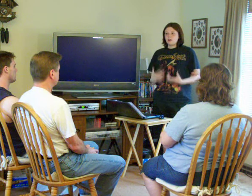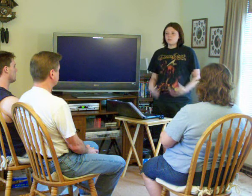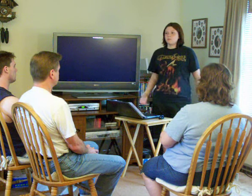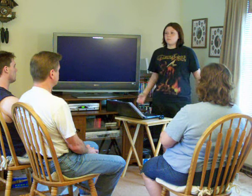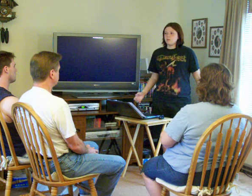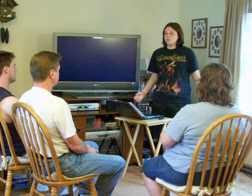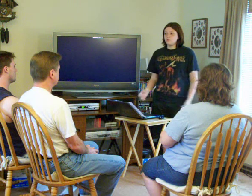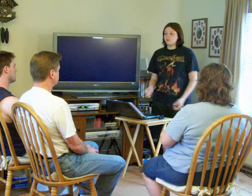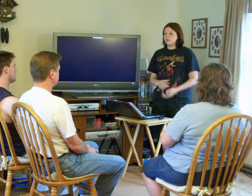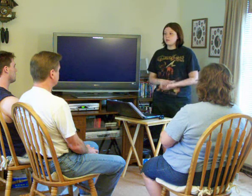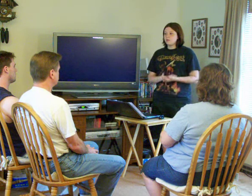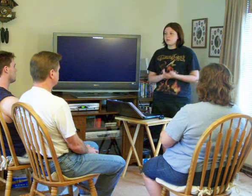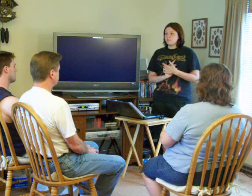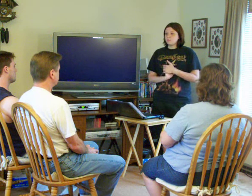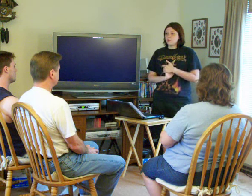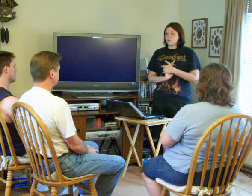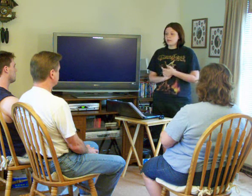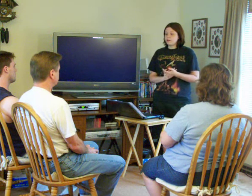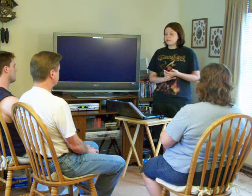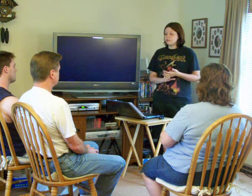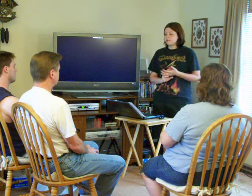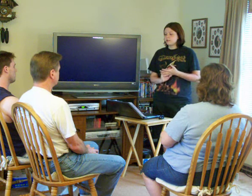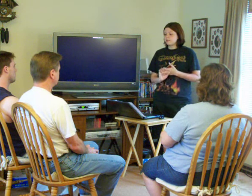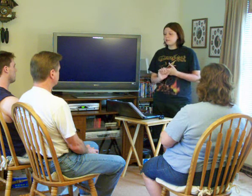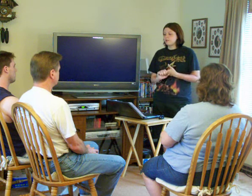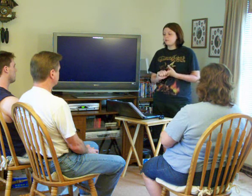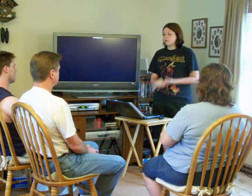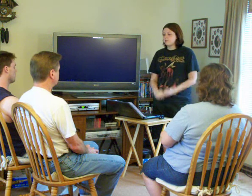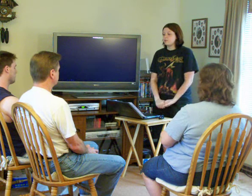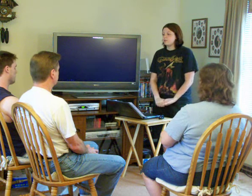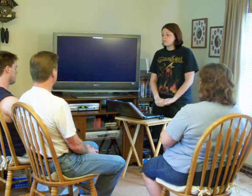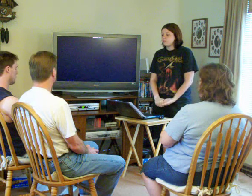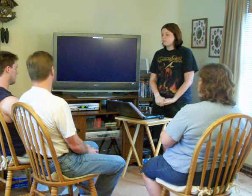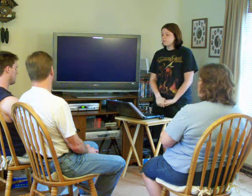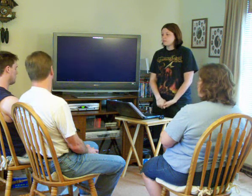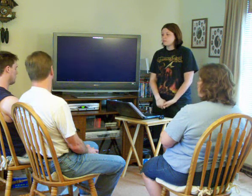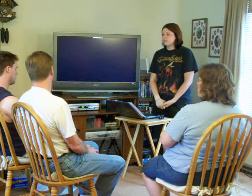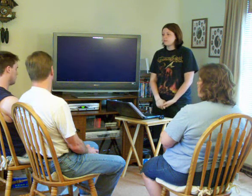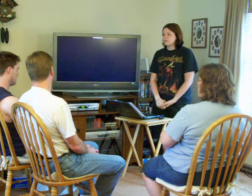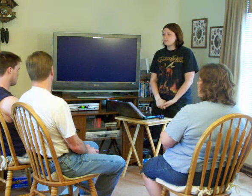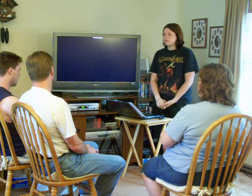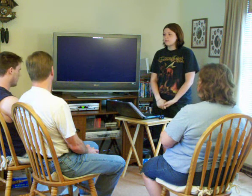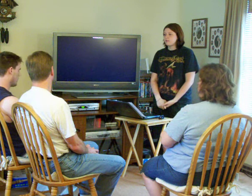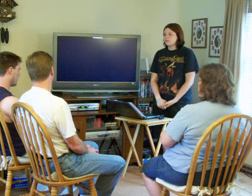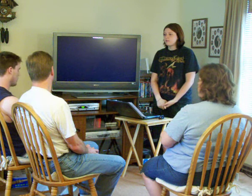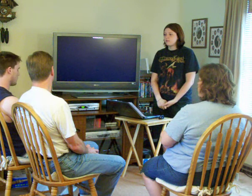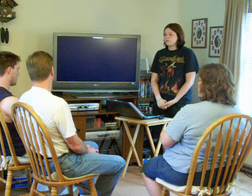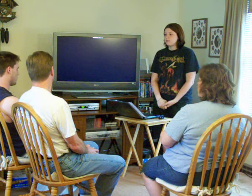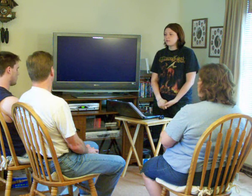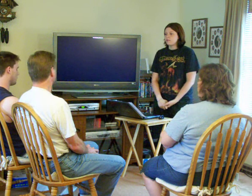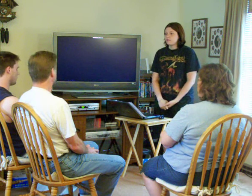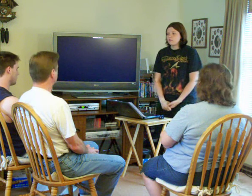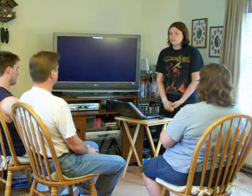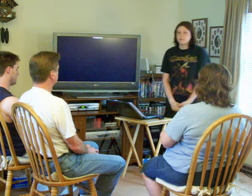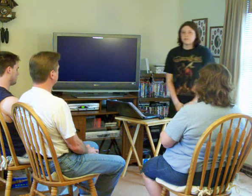awesome. But yeah, how much time? Because that's kind of good. 7:24.